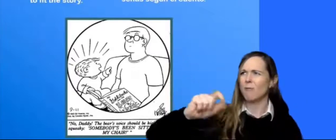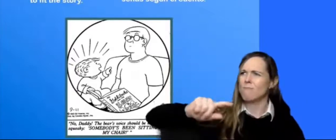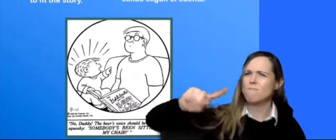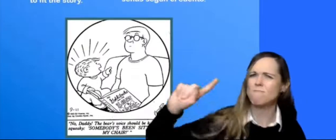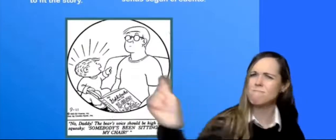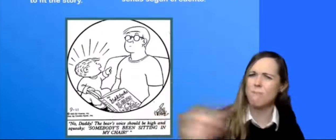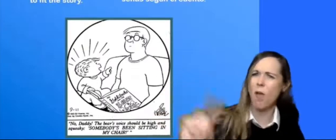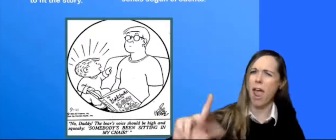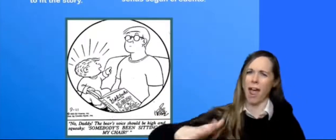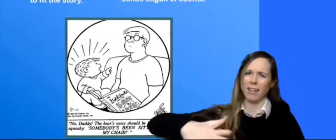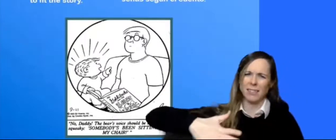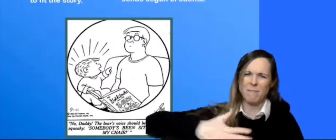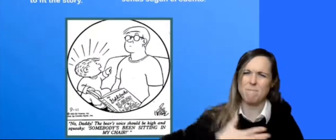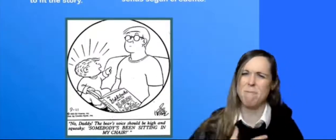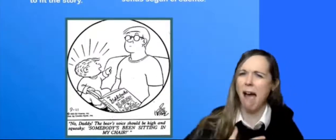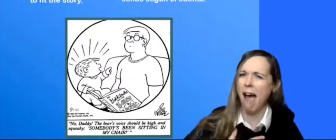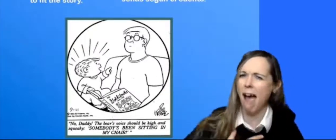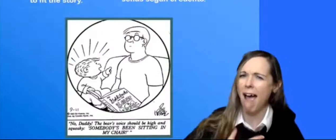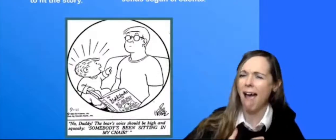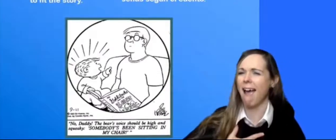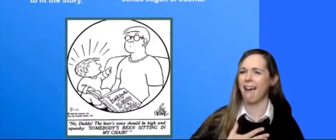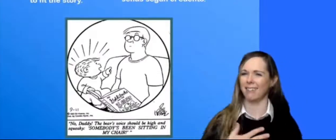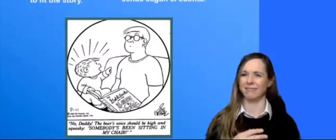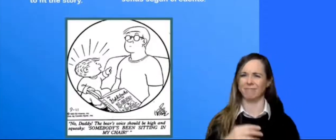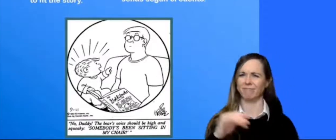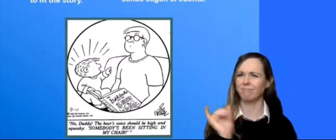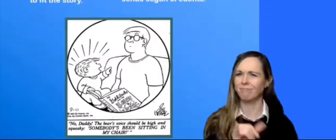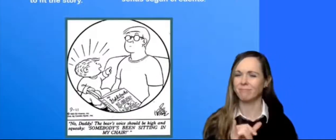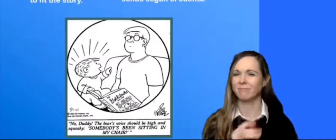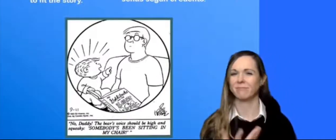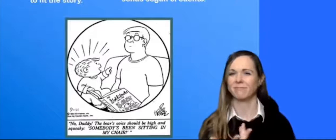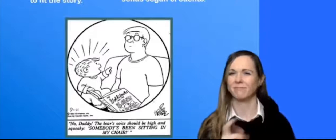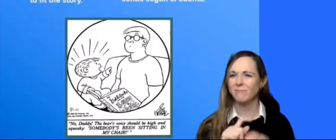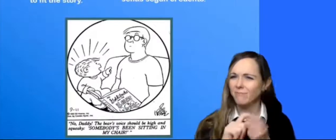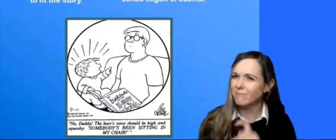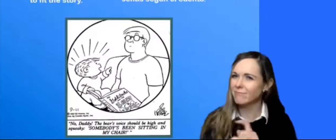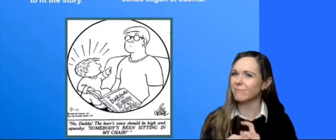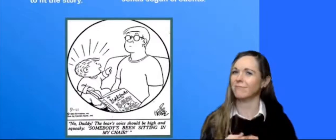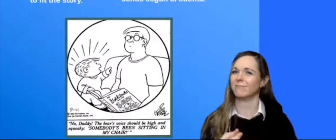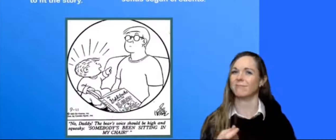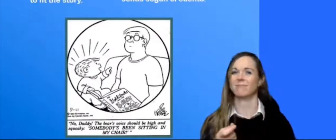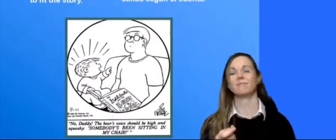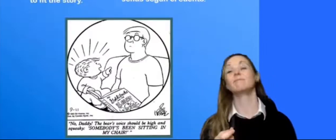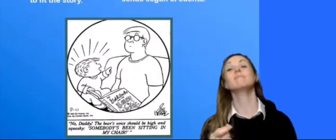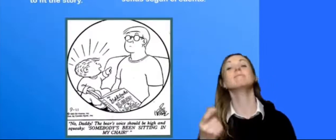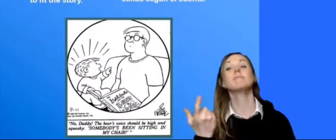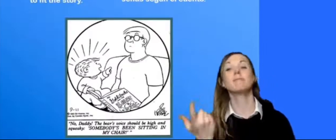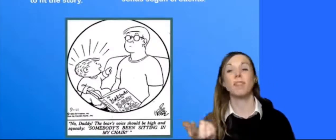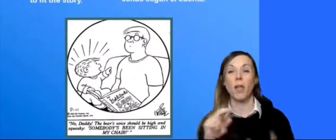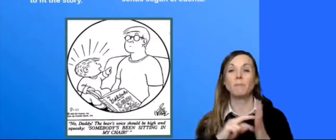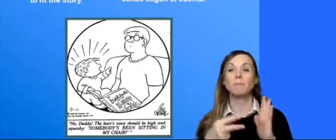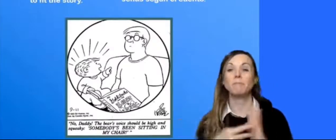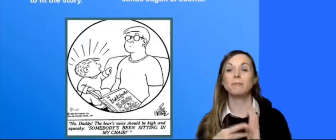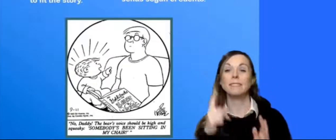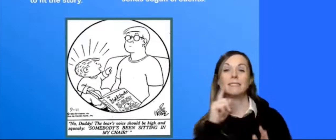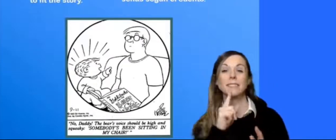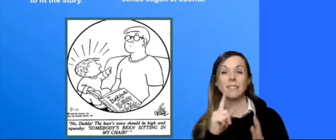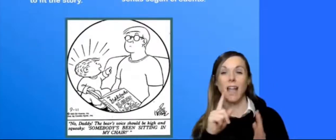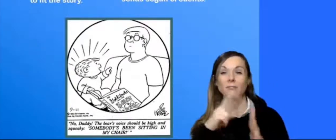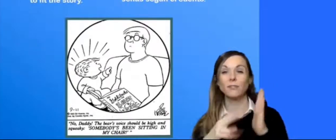how you do it. Your voice has to be different. It has to be really big. You have to sound